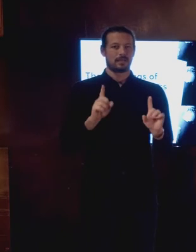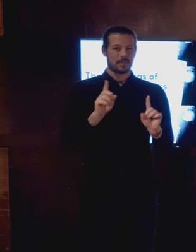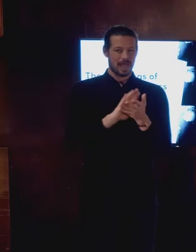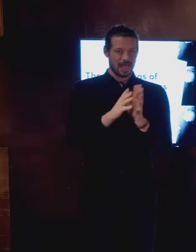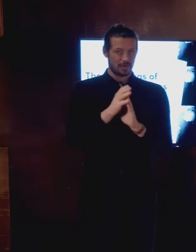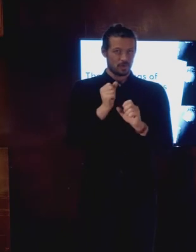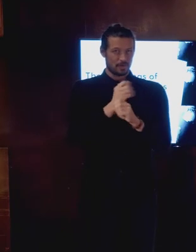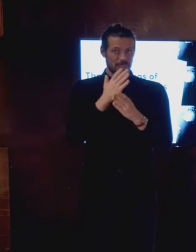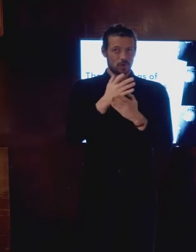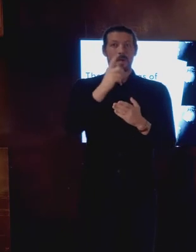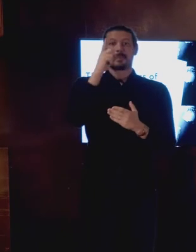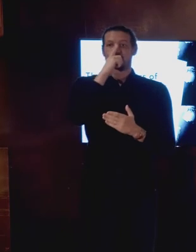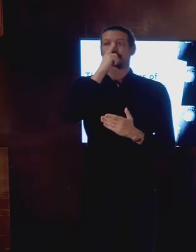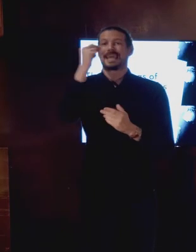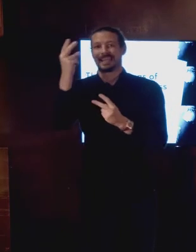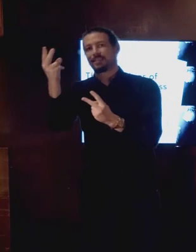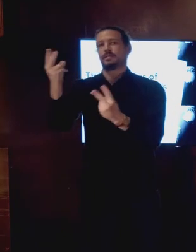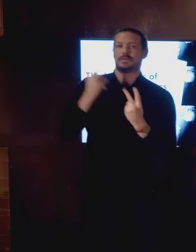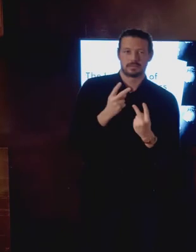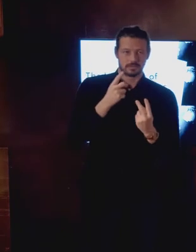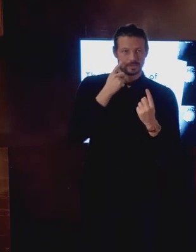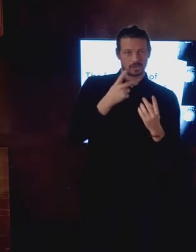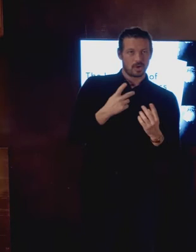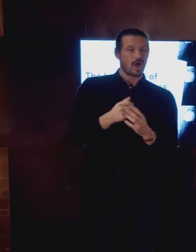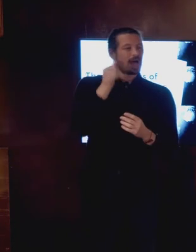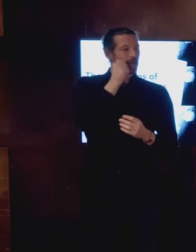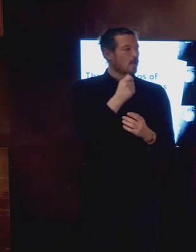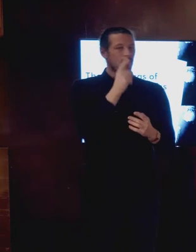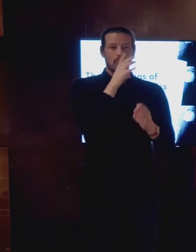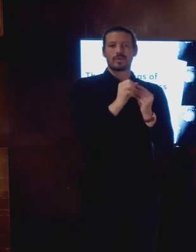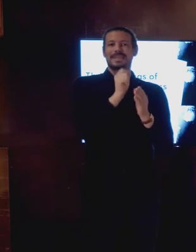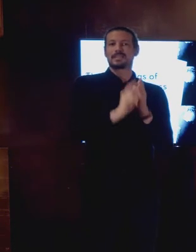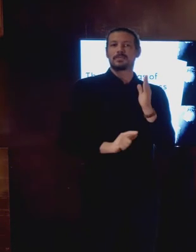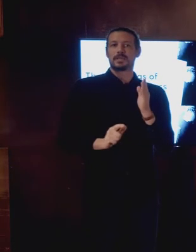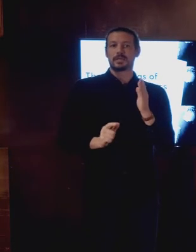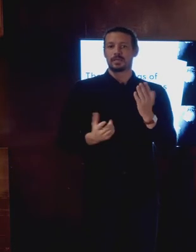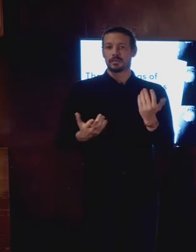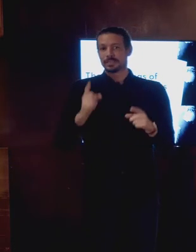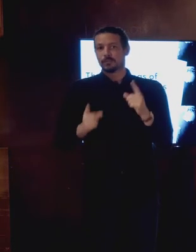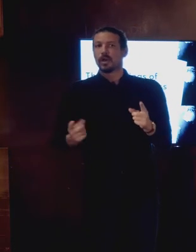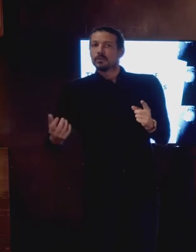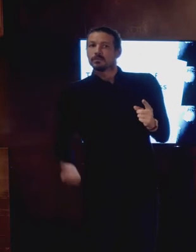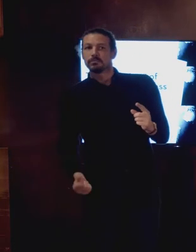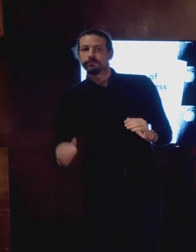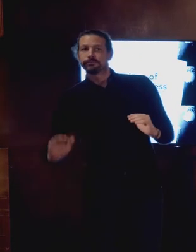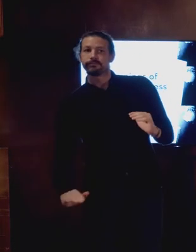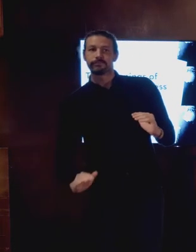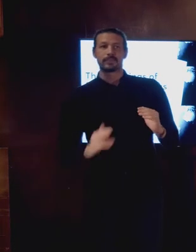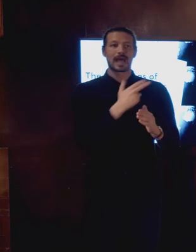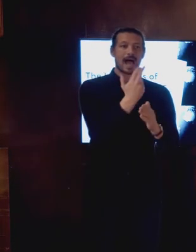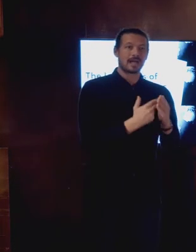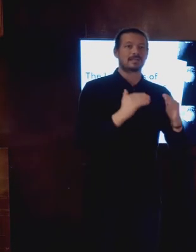to the people who we want to come and see the show. And I know that people with disabilities like often can earn less money, and artists can earn less